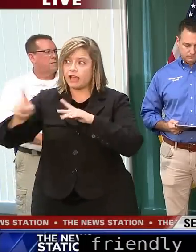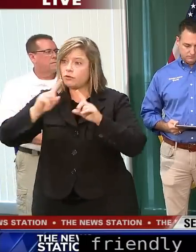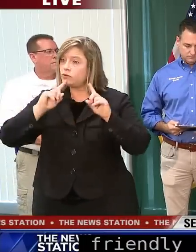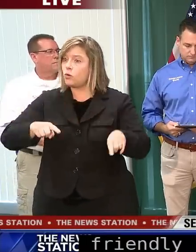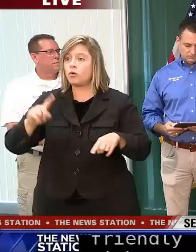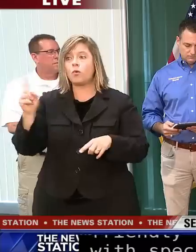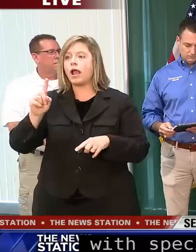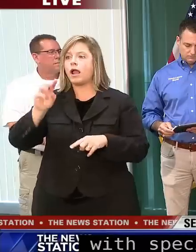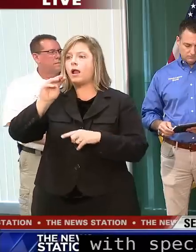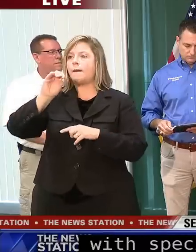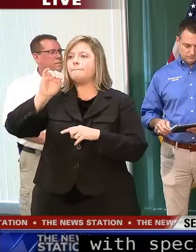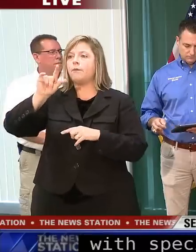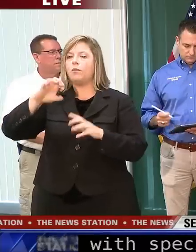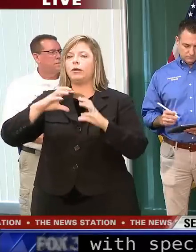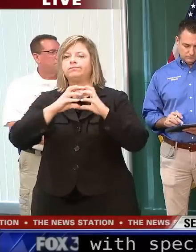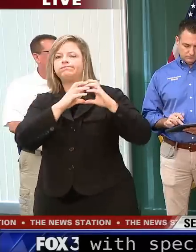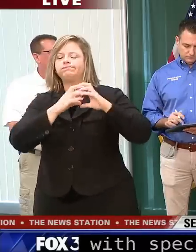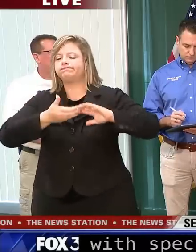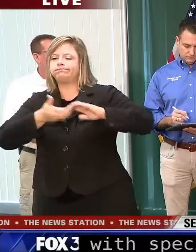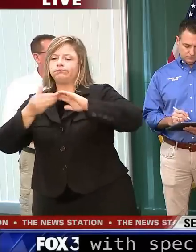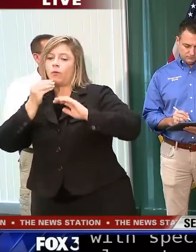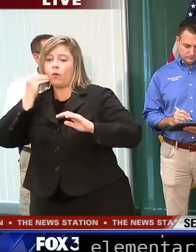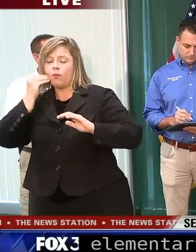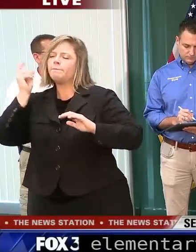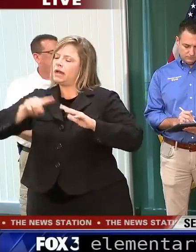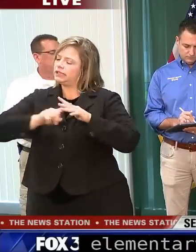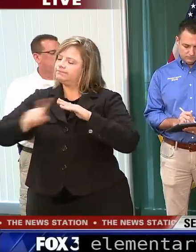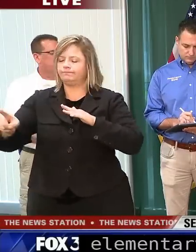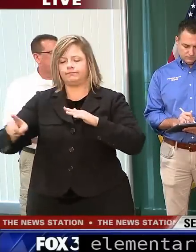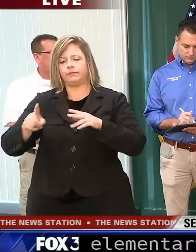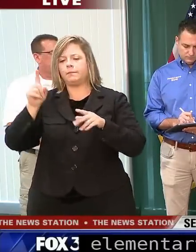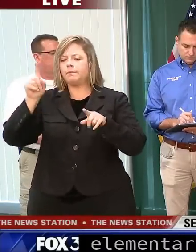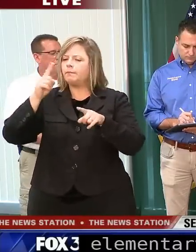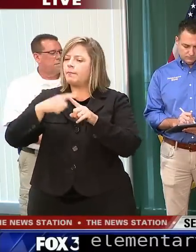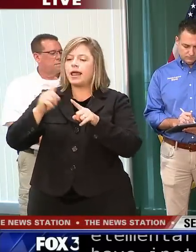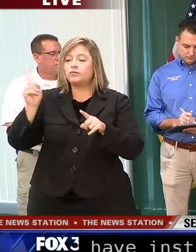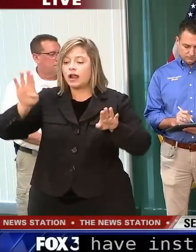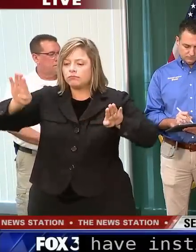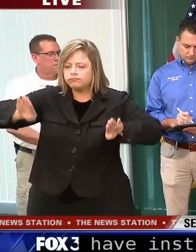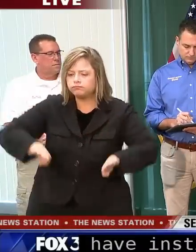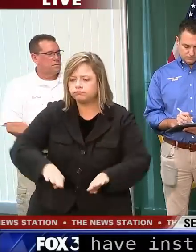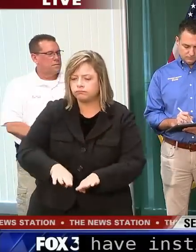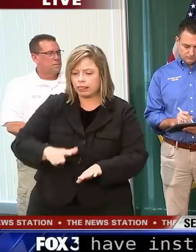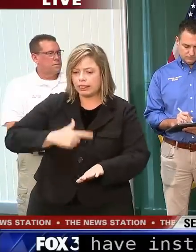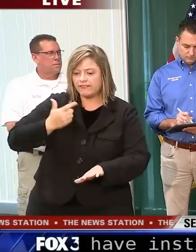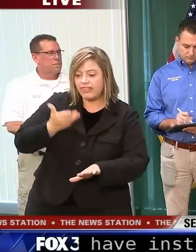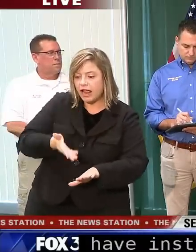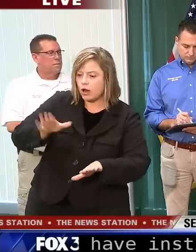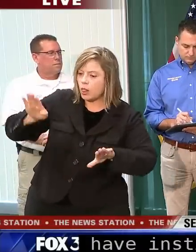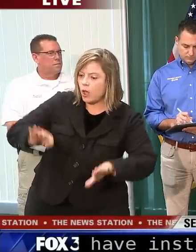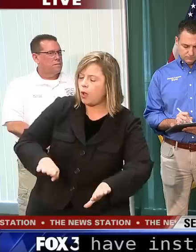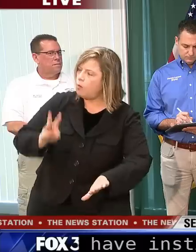in mobile, manufactured, and modular homes, as well as low-lying areas. A flood warning has